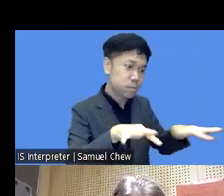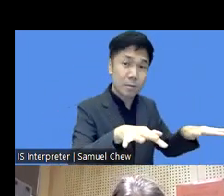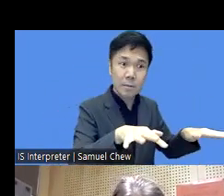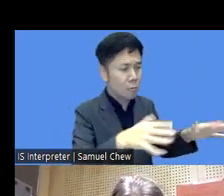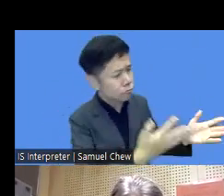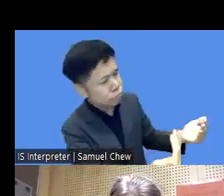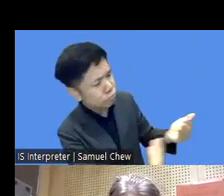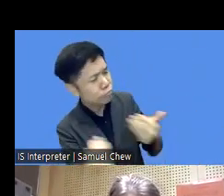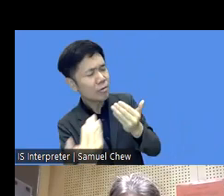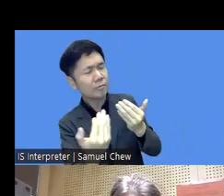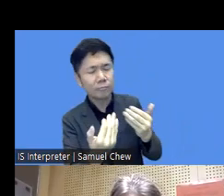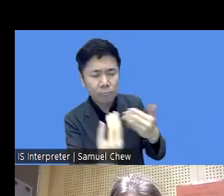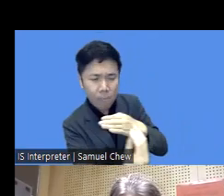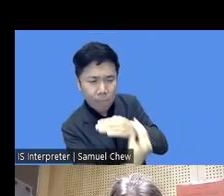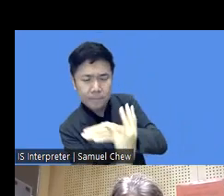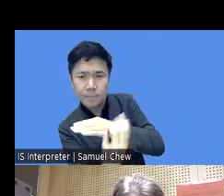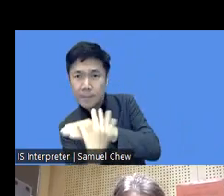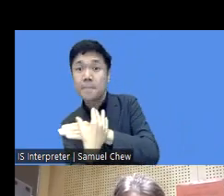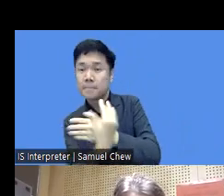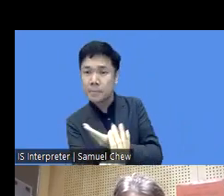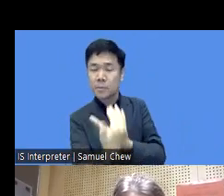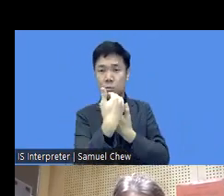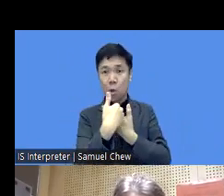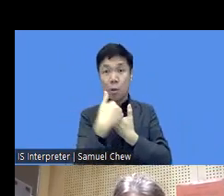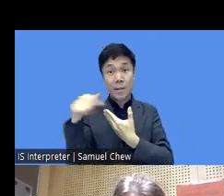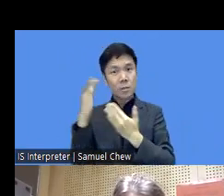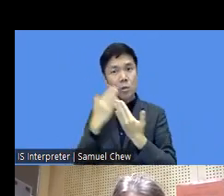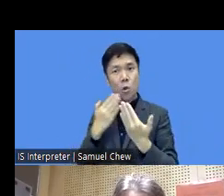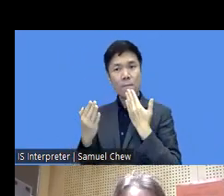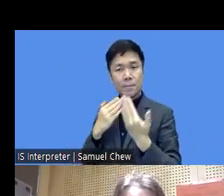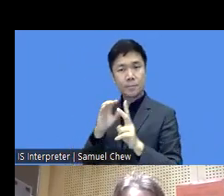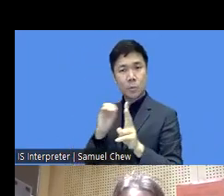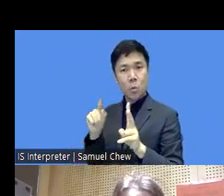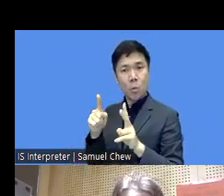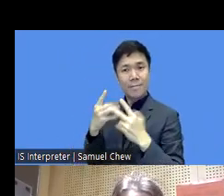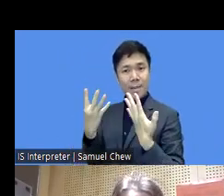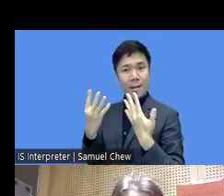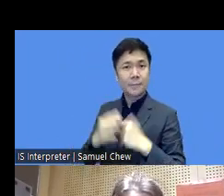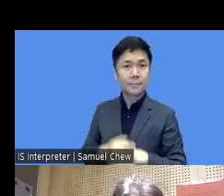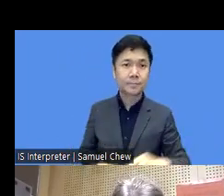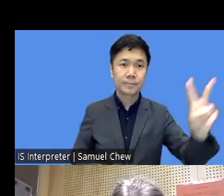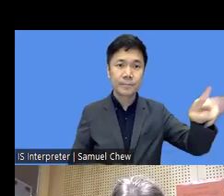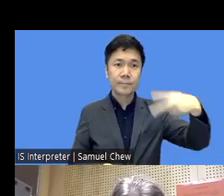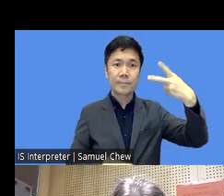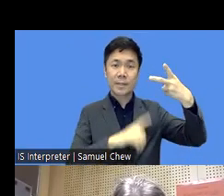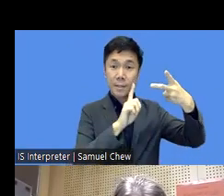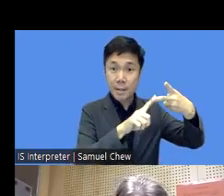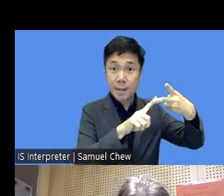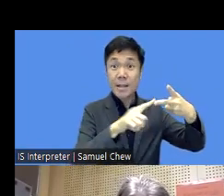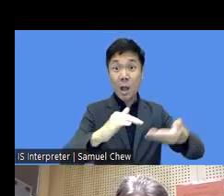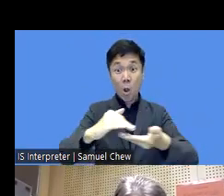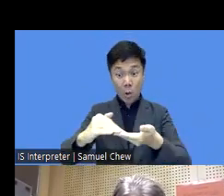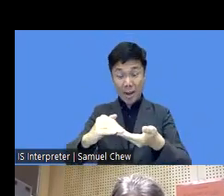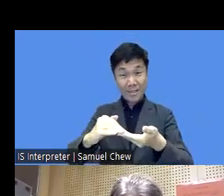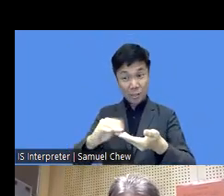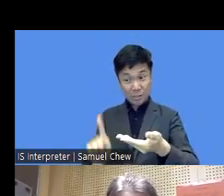in 2019. We also had refugee-led organizations who participated in preparatory meetings to the